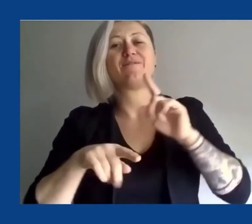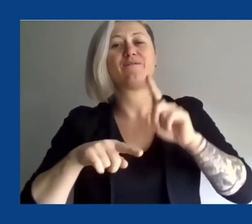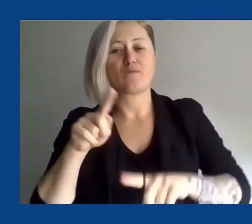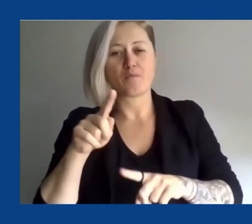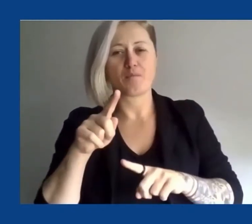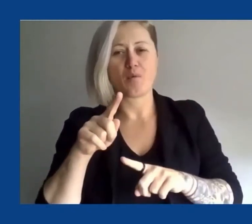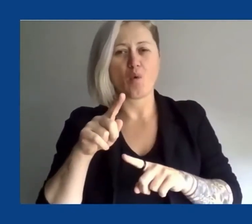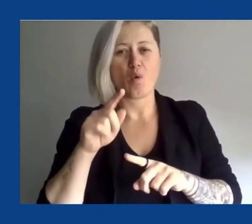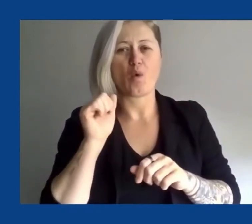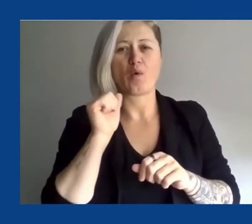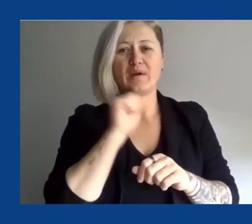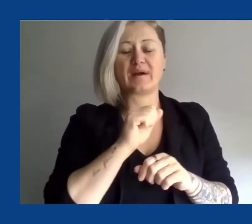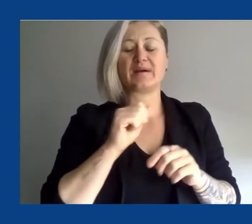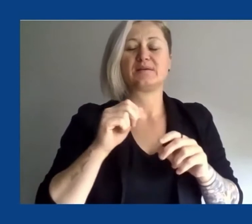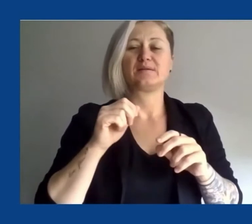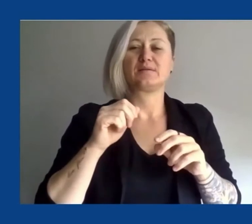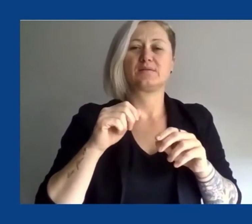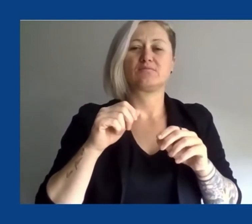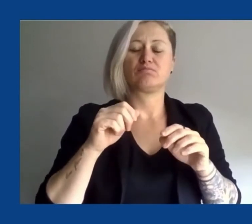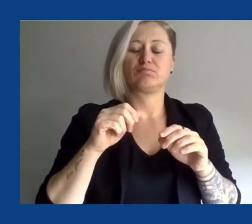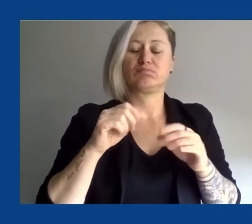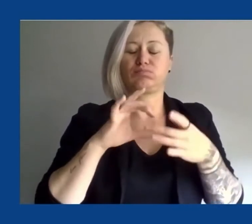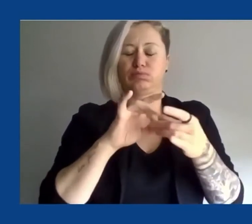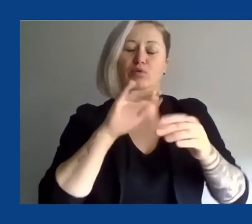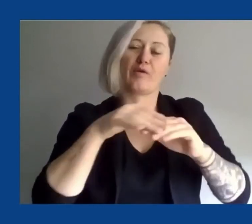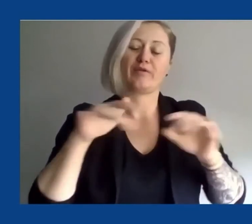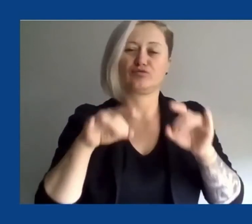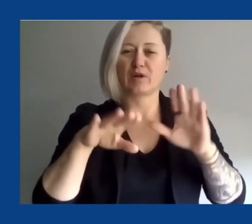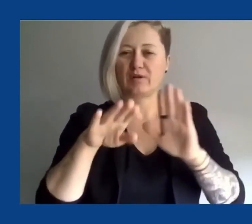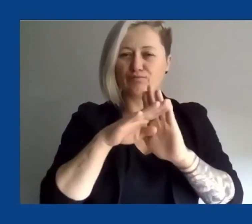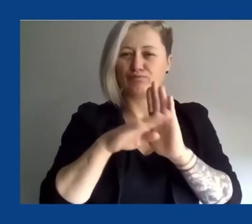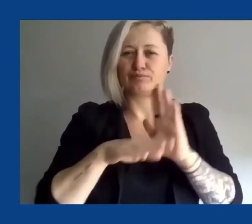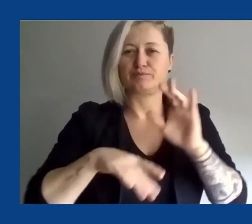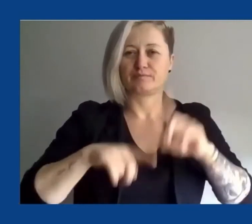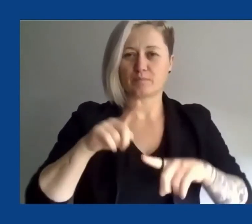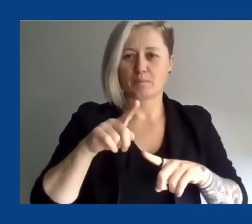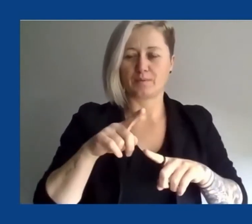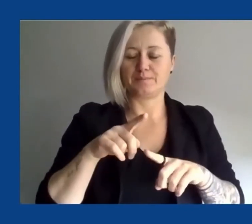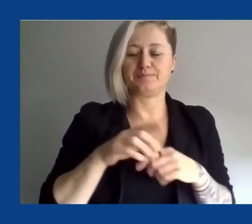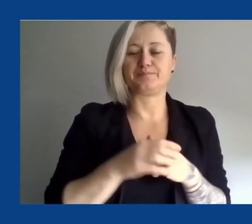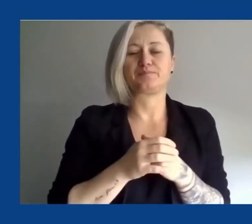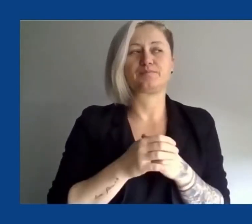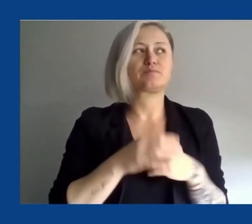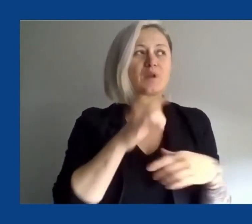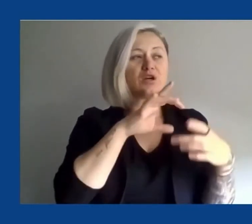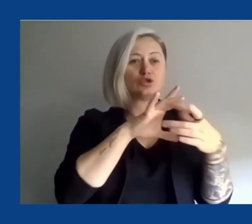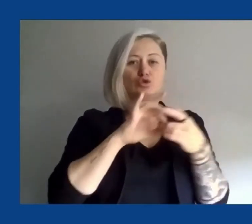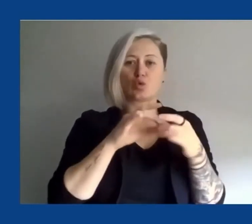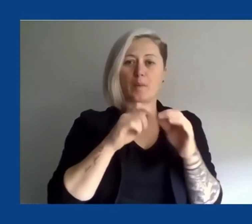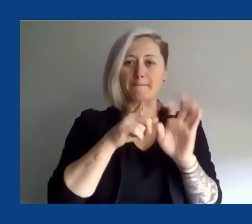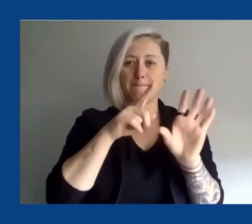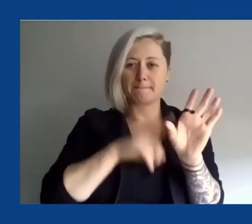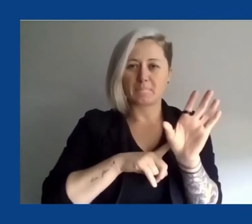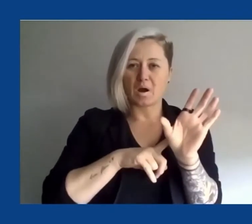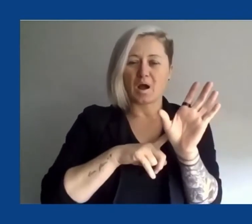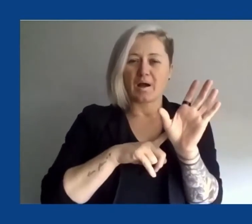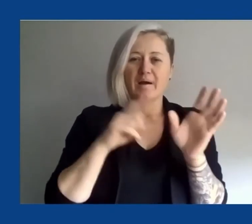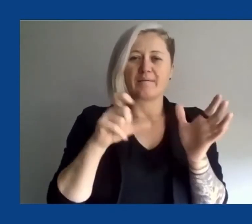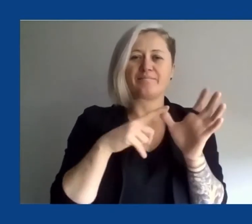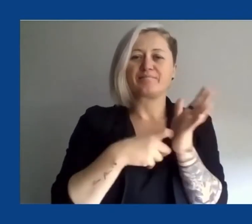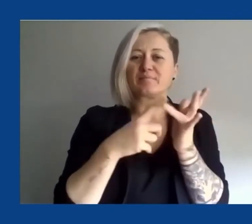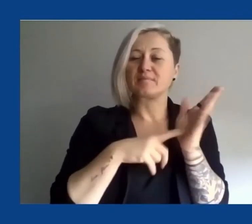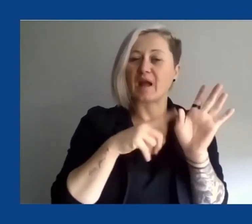in the sport of Australian rules football. He's joined by Yaluk-ut Carolyn Briggs, a